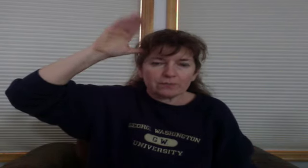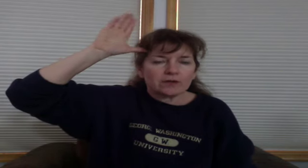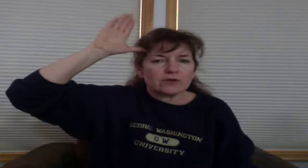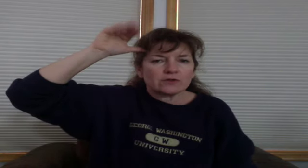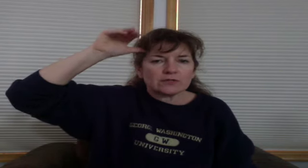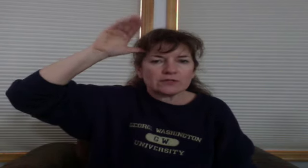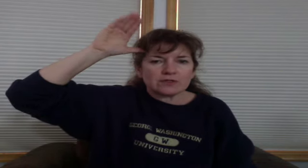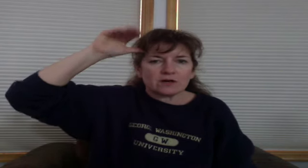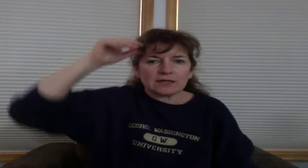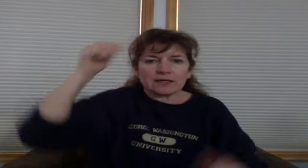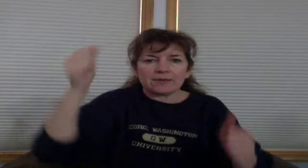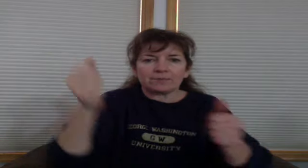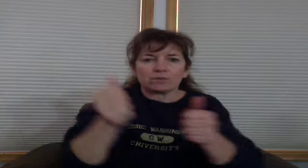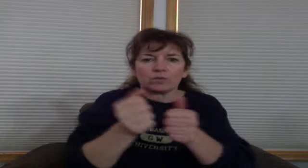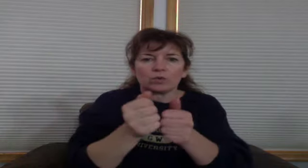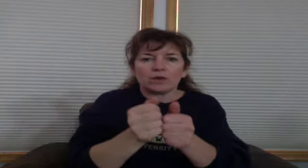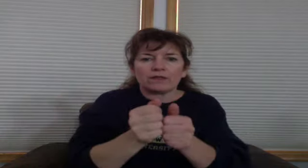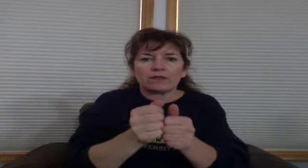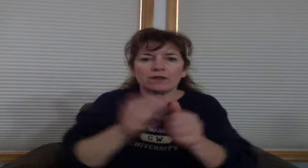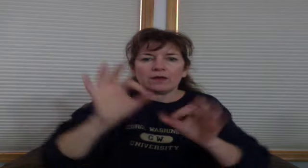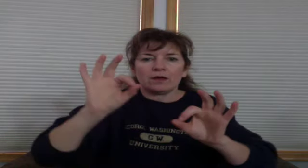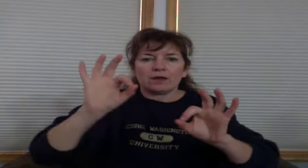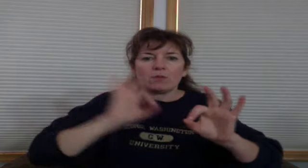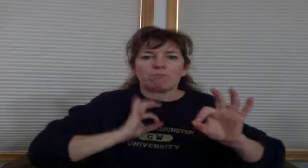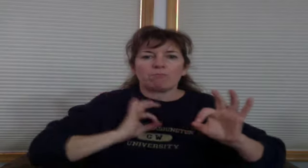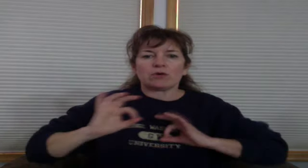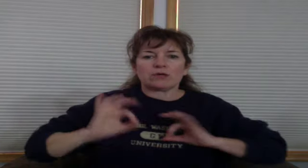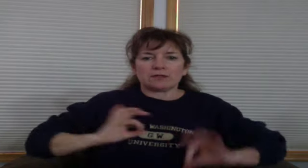So this is a donkey with polka dots.